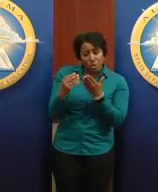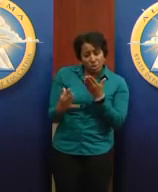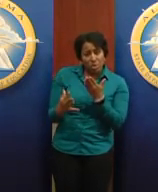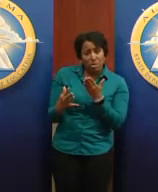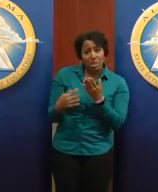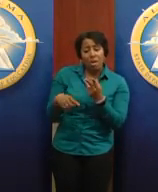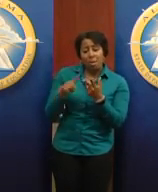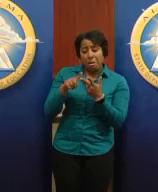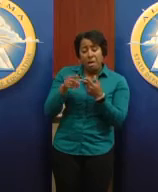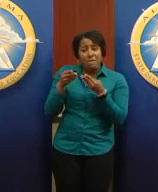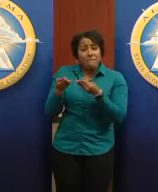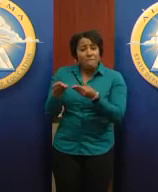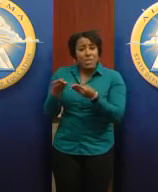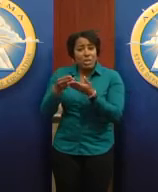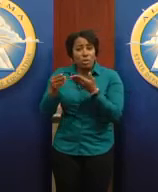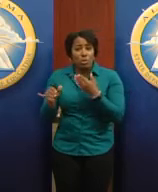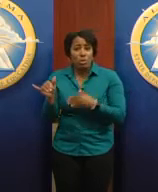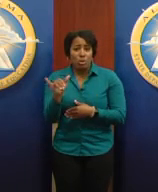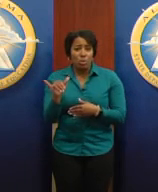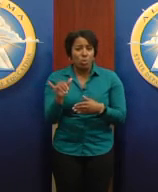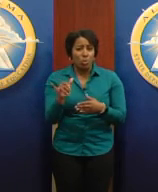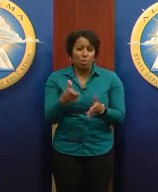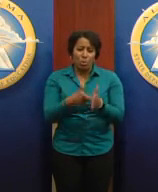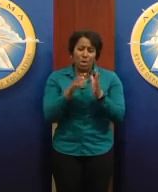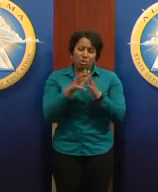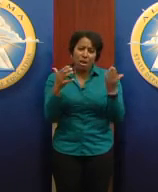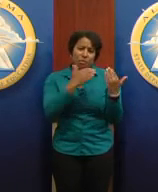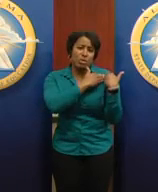feed. And it takes a lot of responsibility to do that.